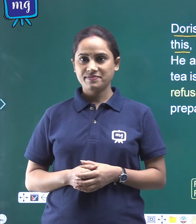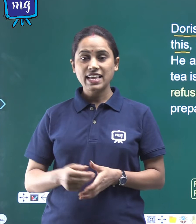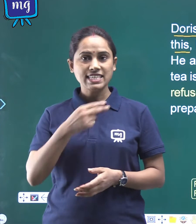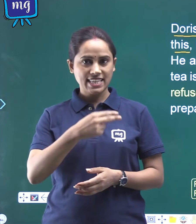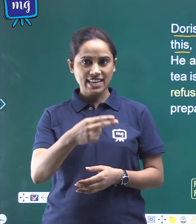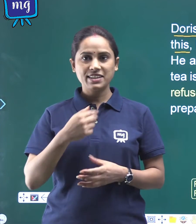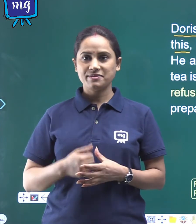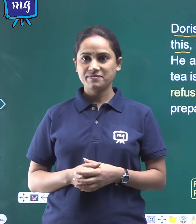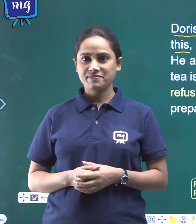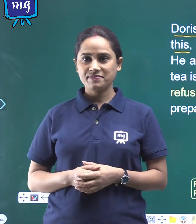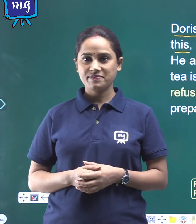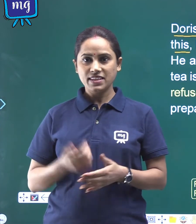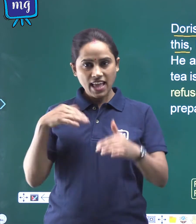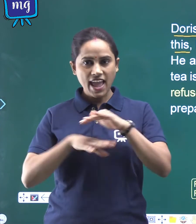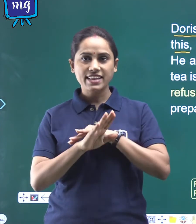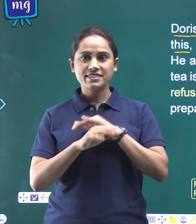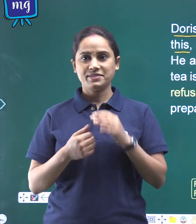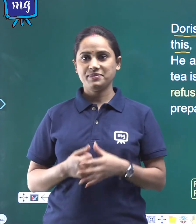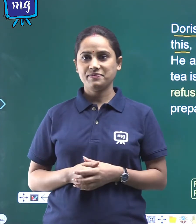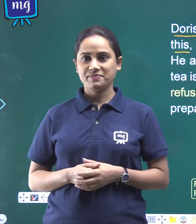Cyril enters.